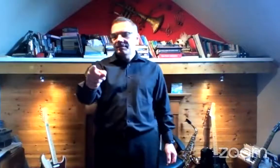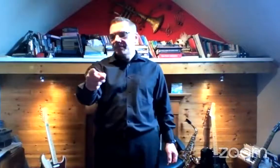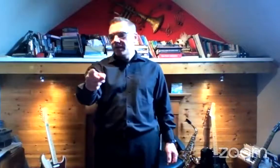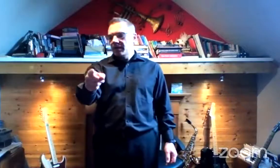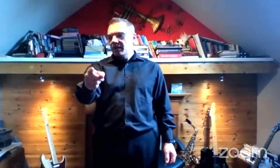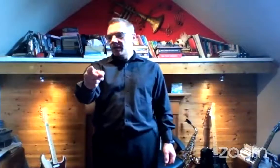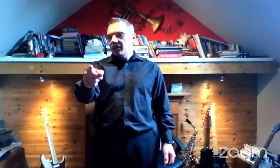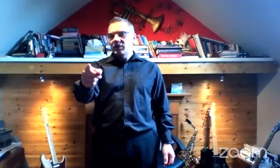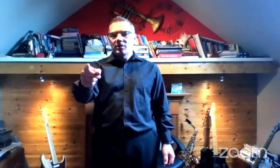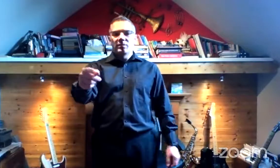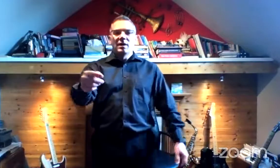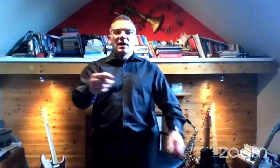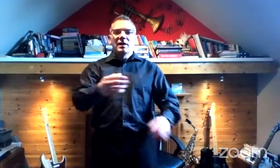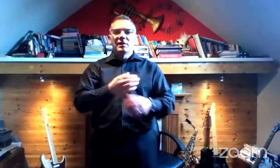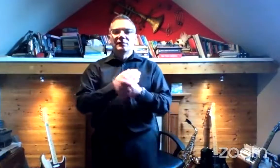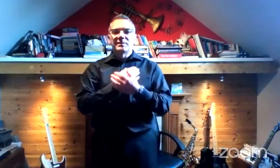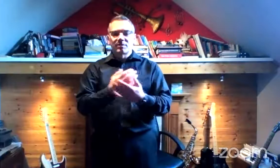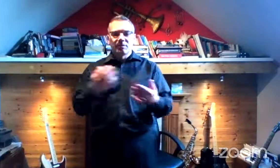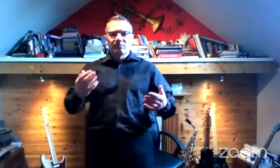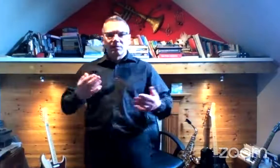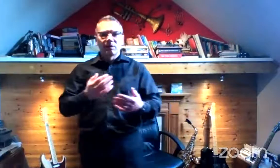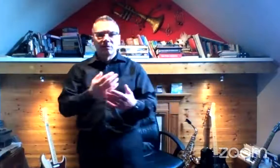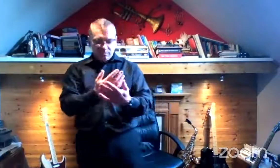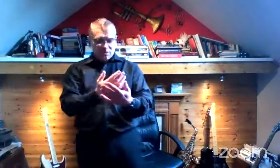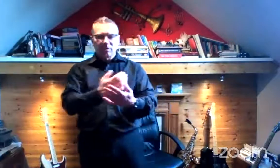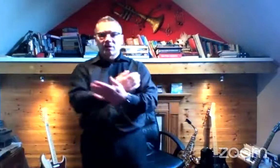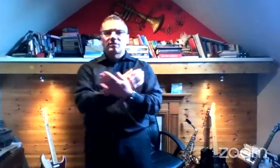you. You love me. So with love, we're just going to